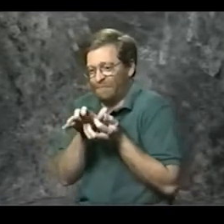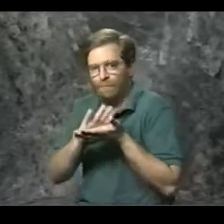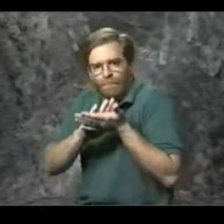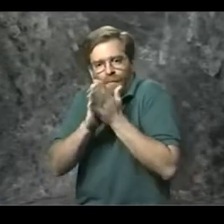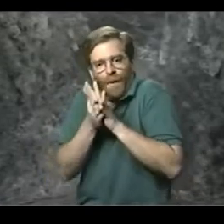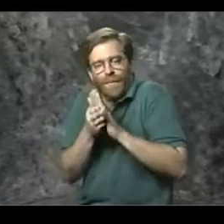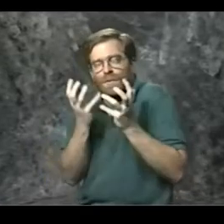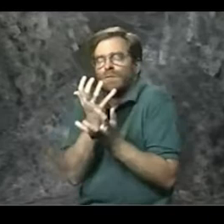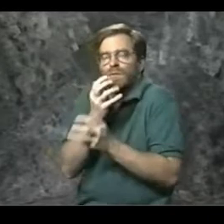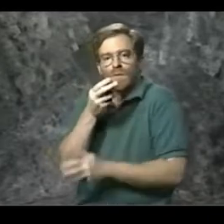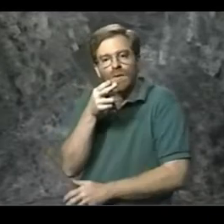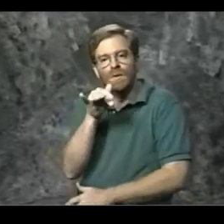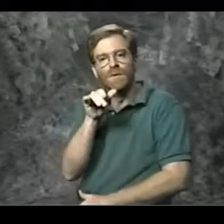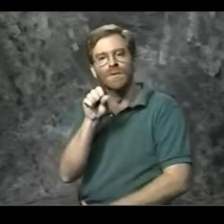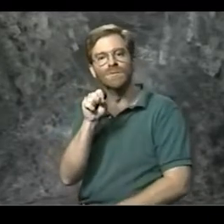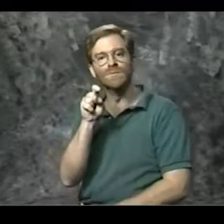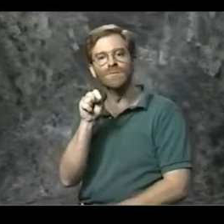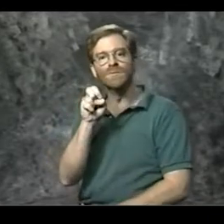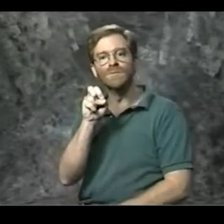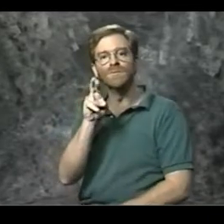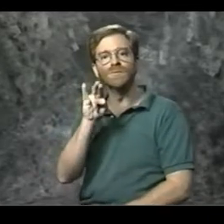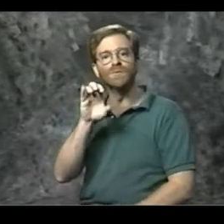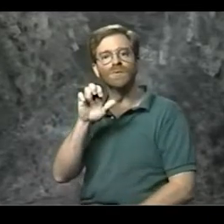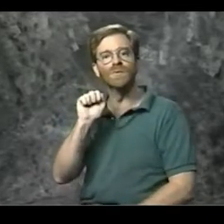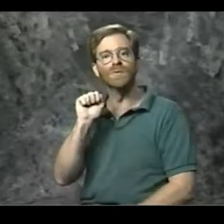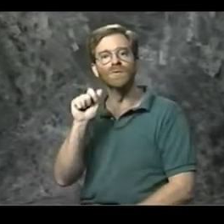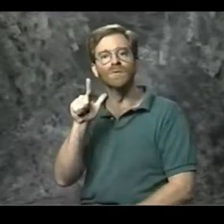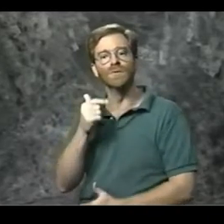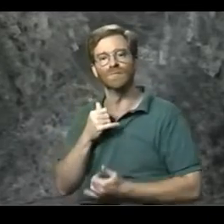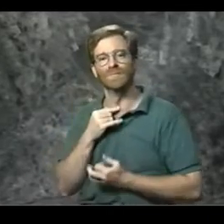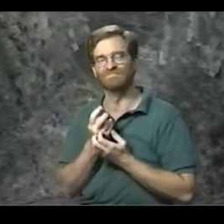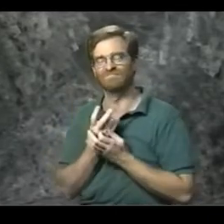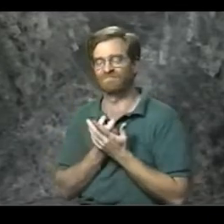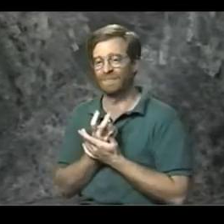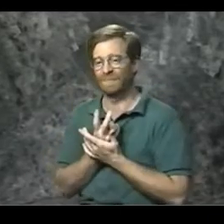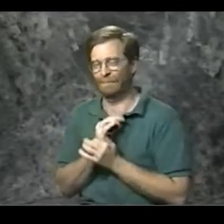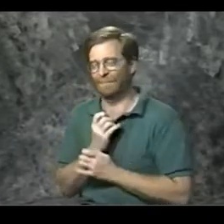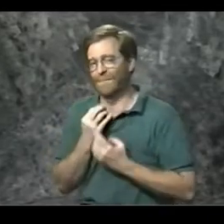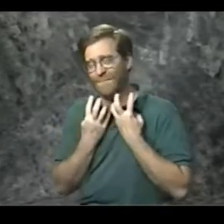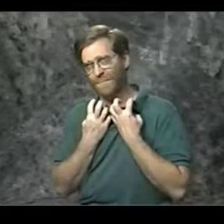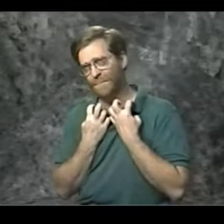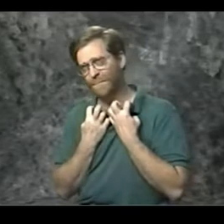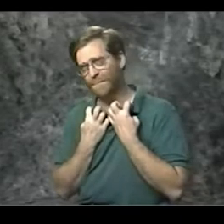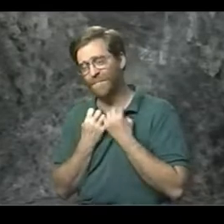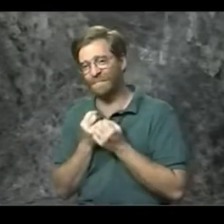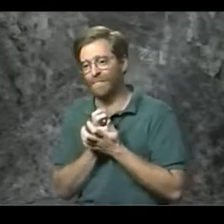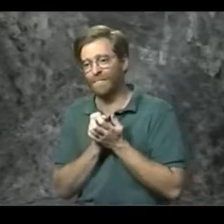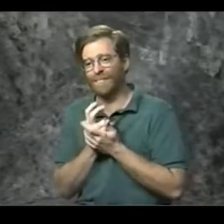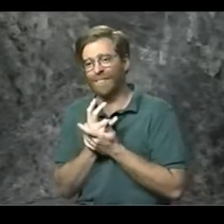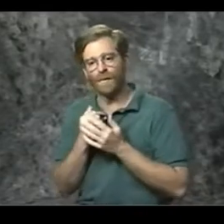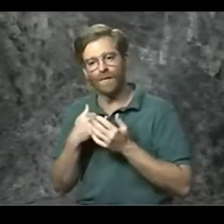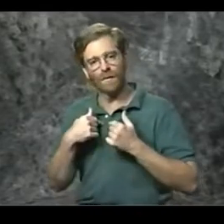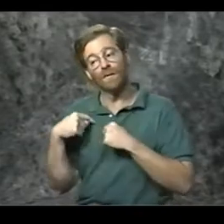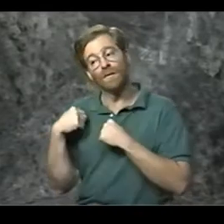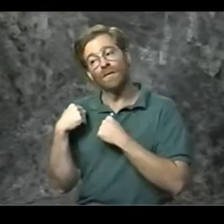trying to figure out what on earth was in this bag. I looked over and I kind of saw this guy struggling, only for